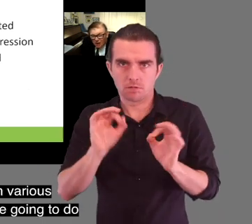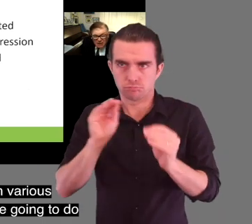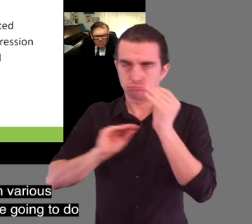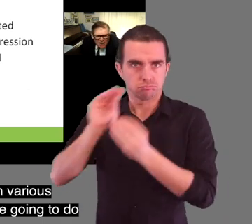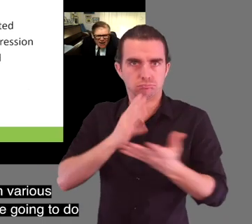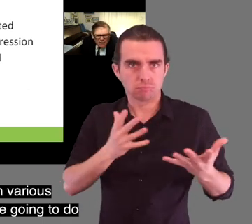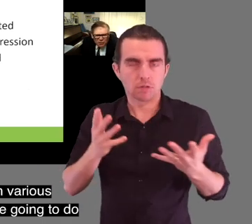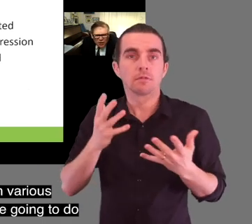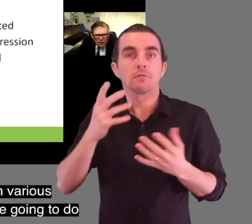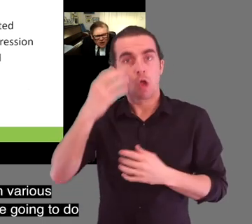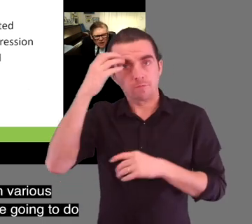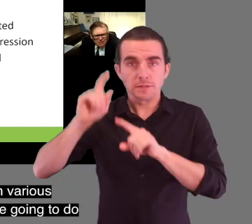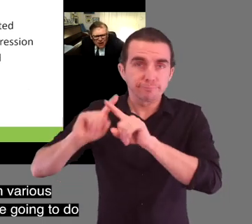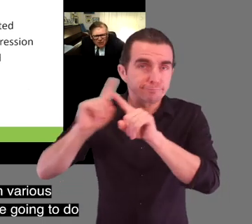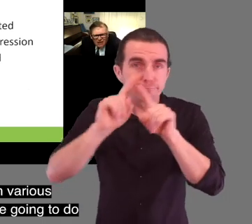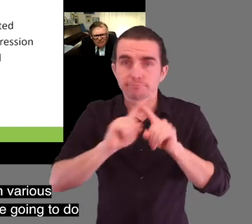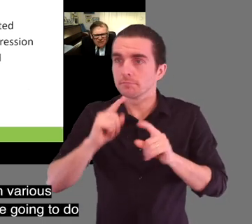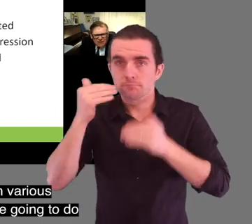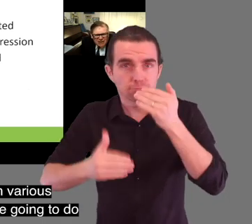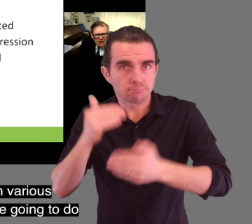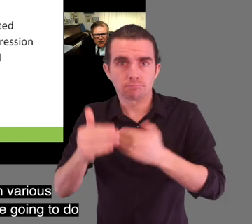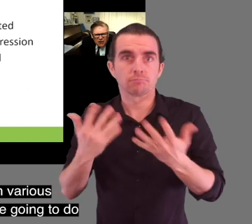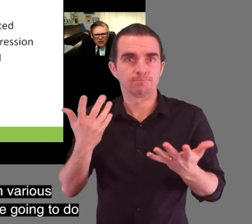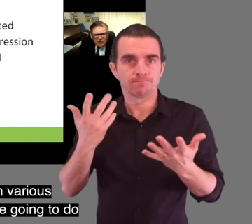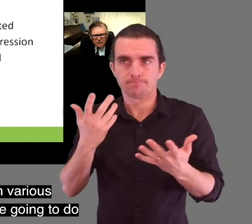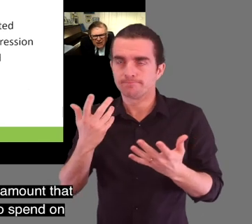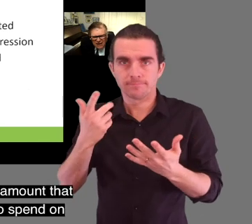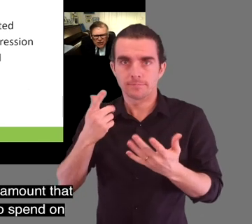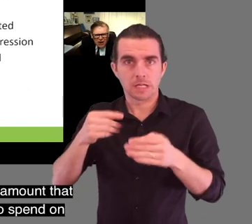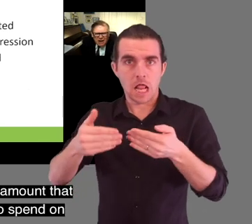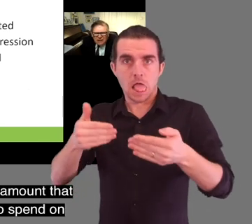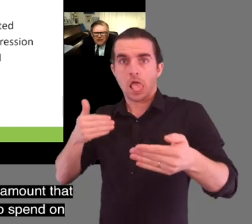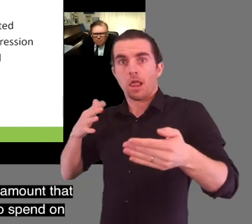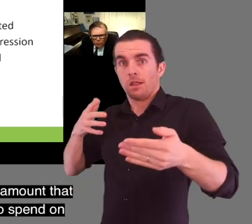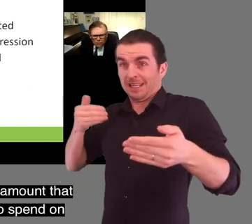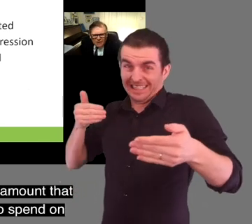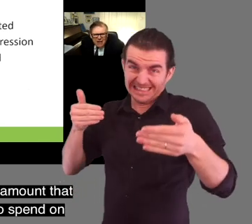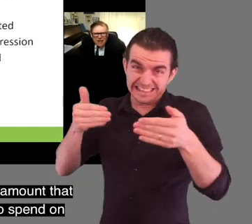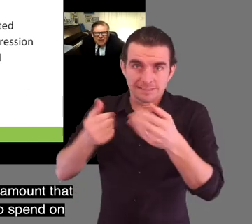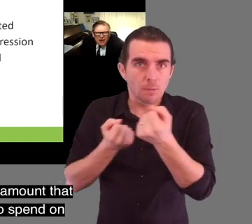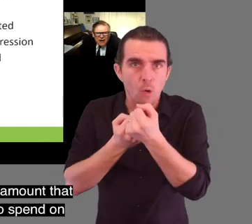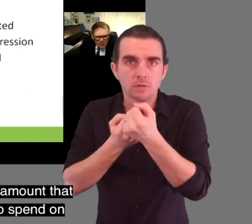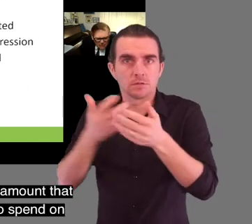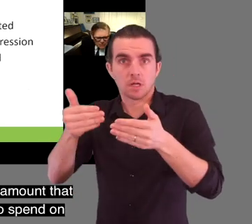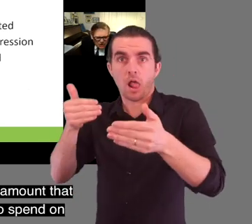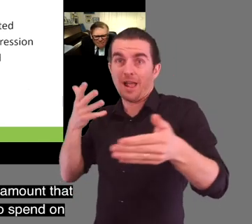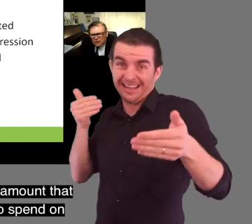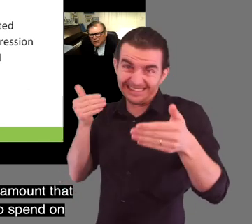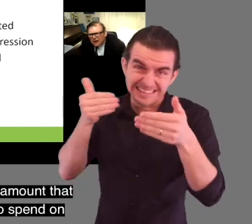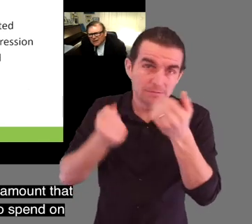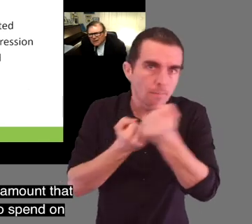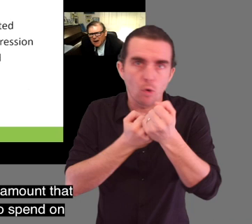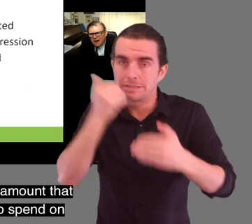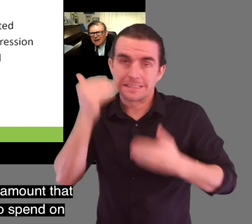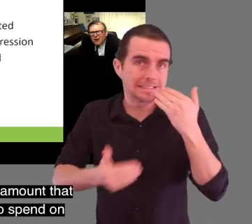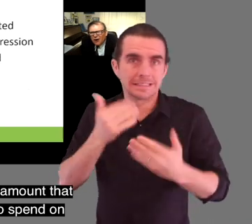were multiplied, and although various governments said they were going to do catch up and support, the amount that governments have